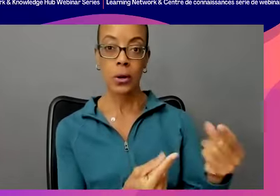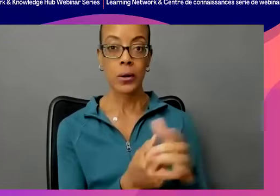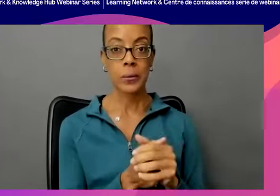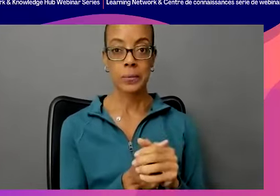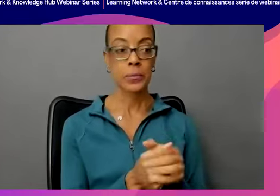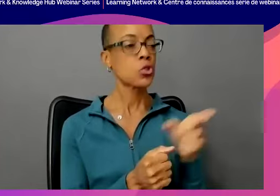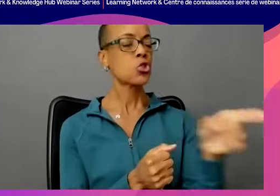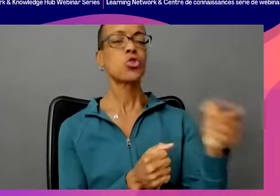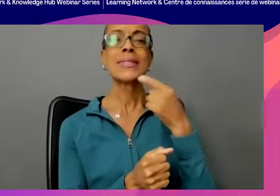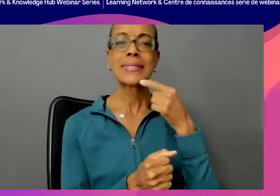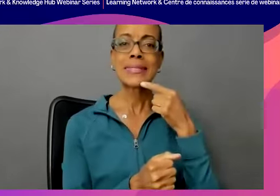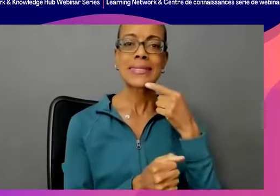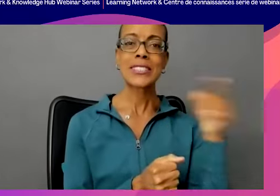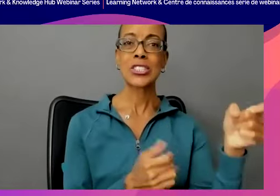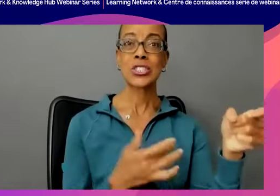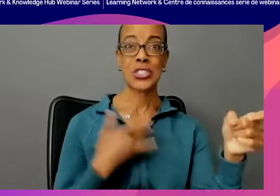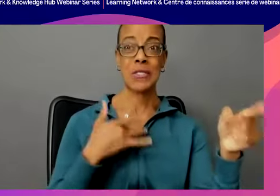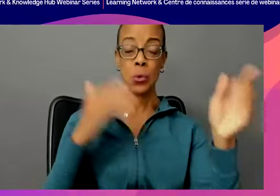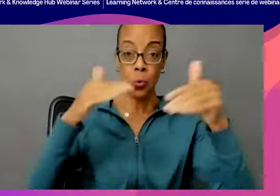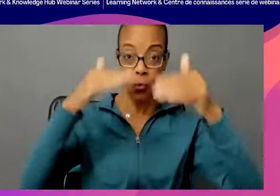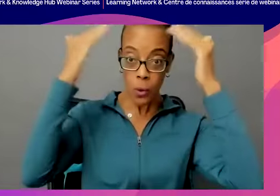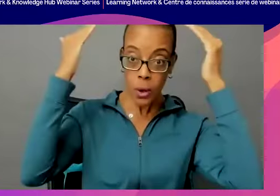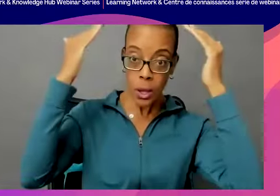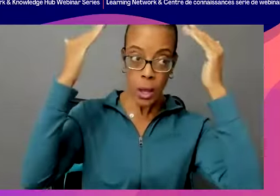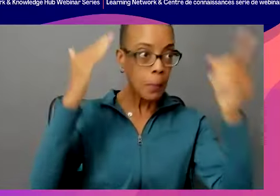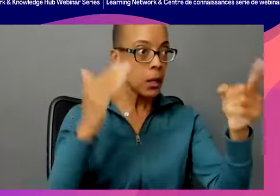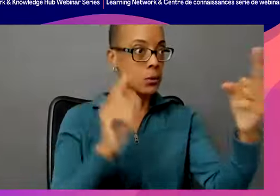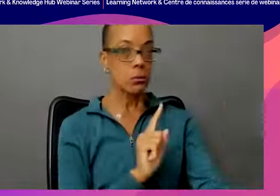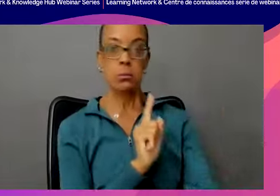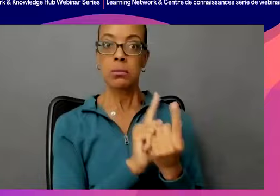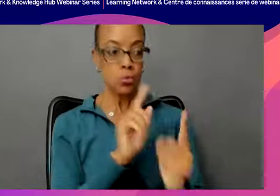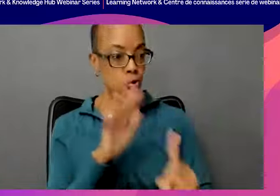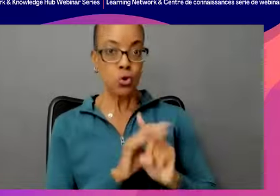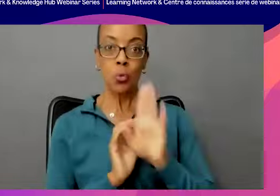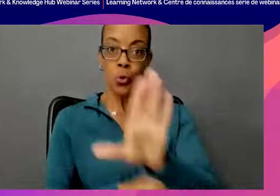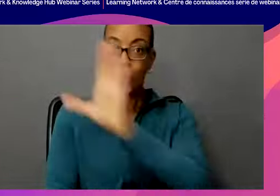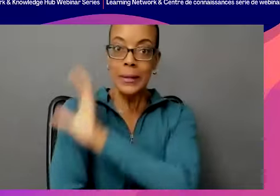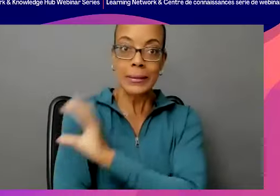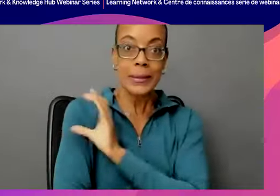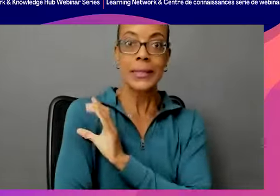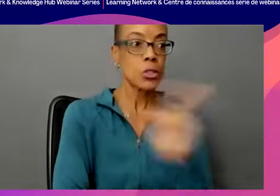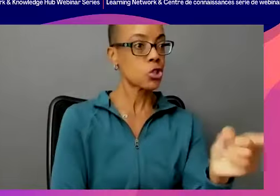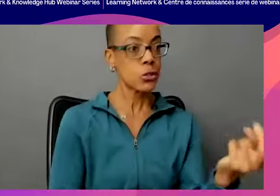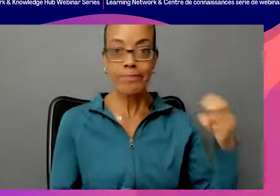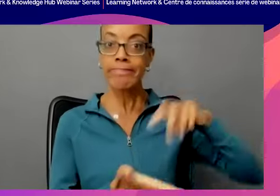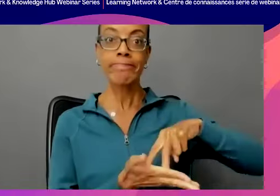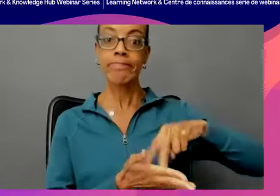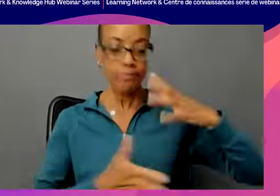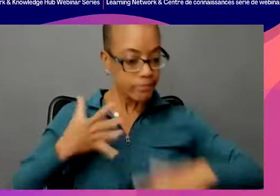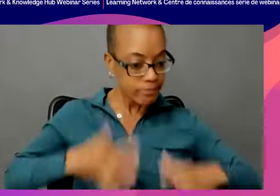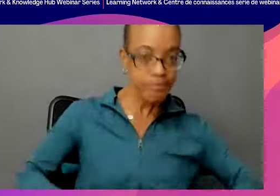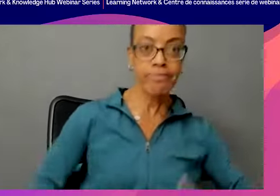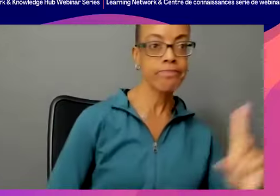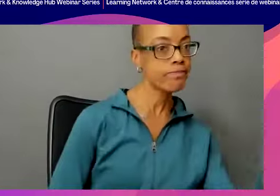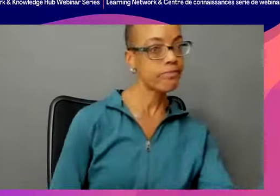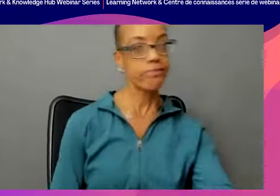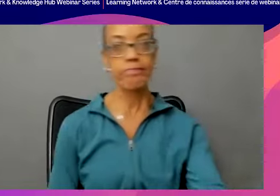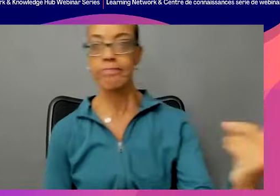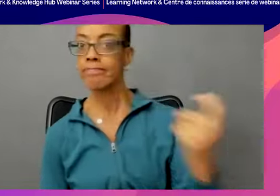She mentioned that she was being overwhelmed, but she made it to the clinic. She got dressed and she got out the door to come and see